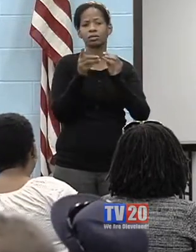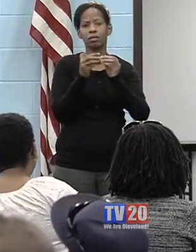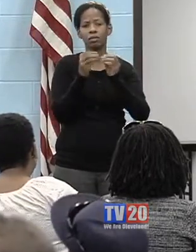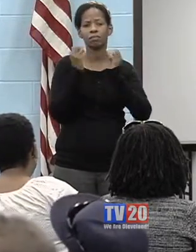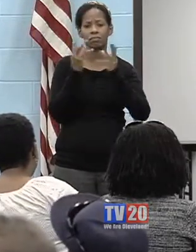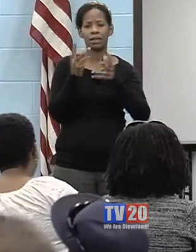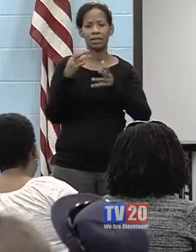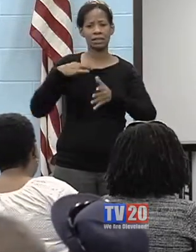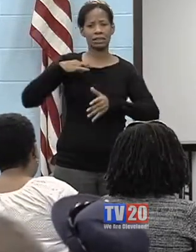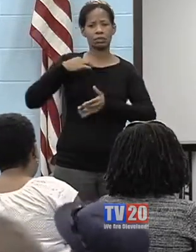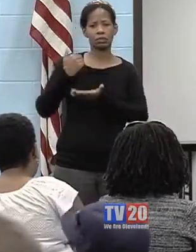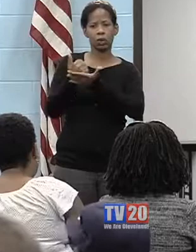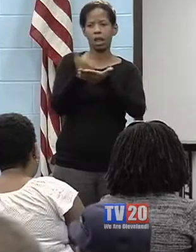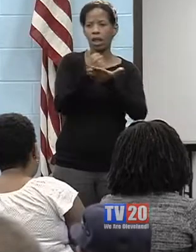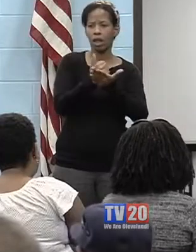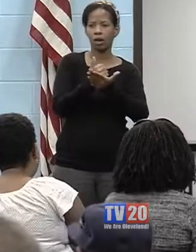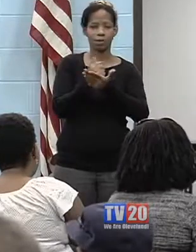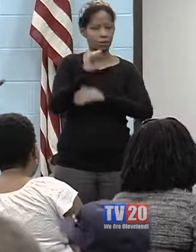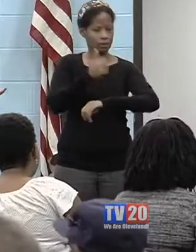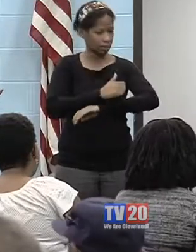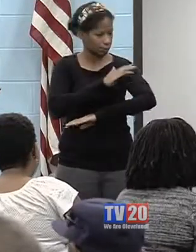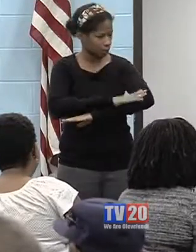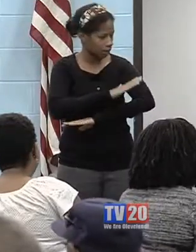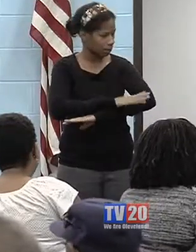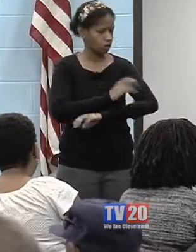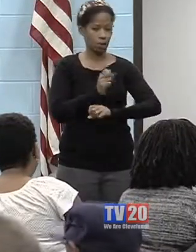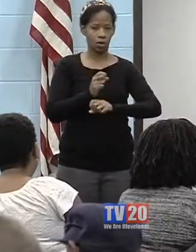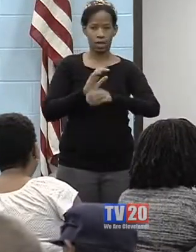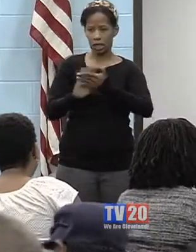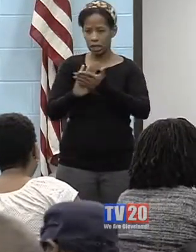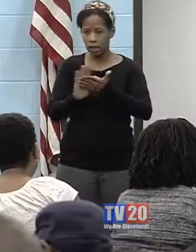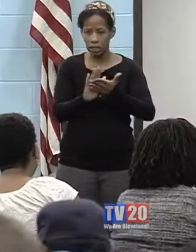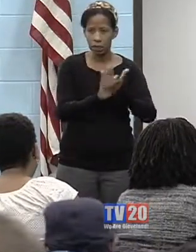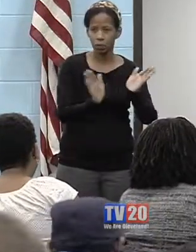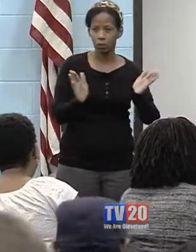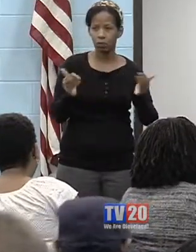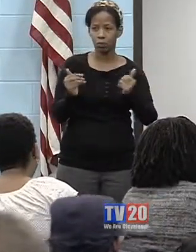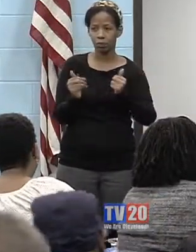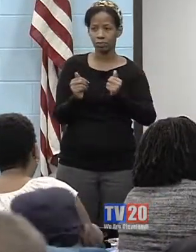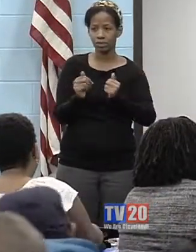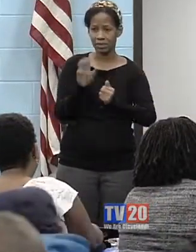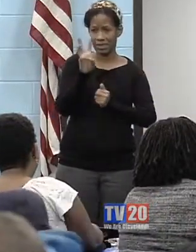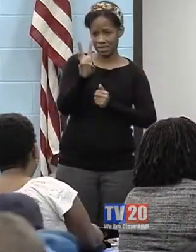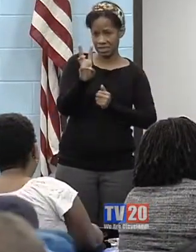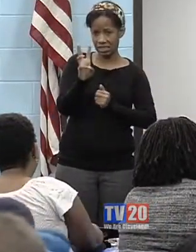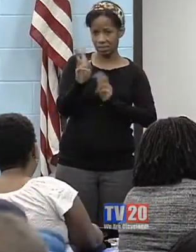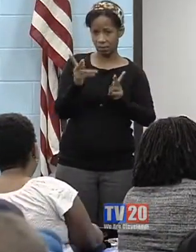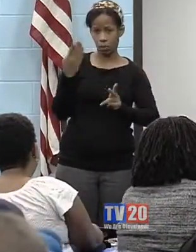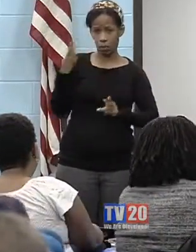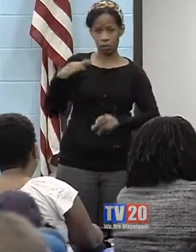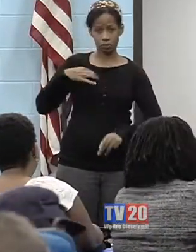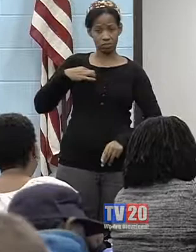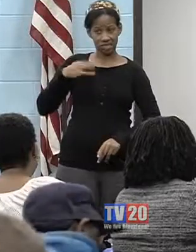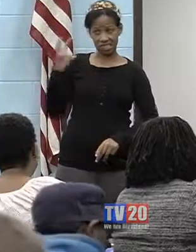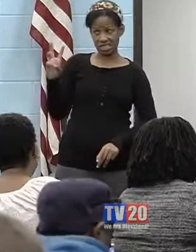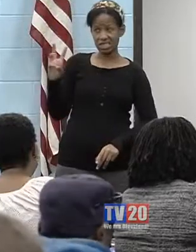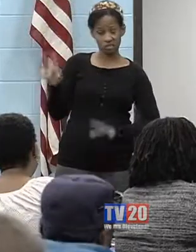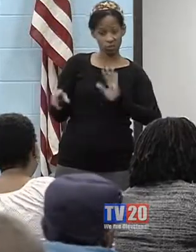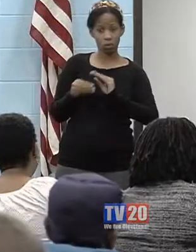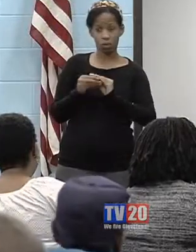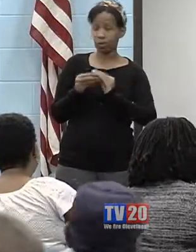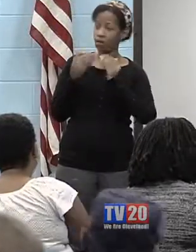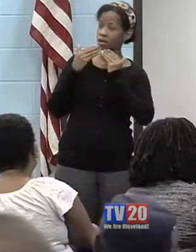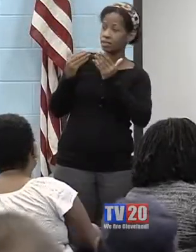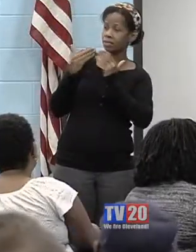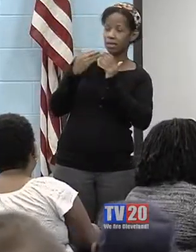many volunteers who've made this day possible, both at the Cleveland Site Center. I know there were 6 standout volunteers today really helping us.